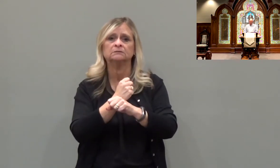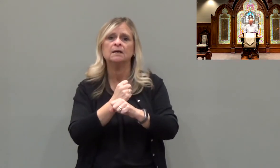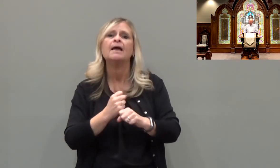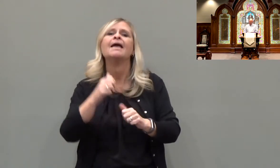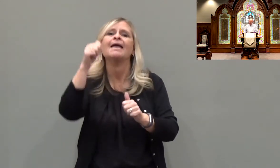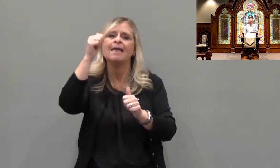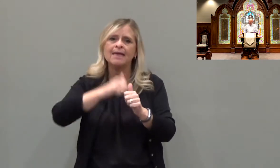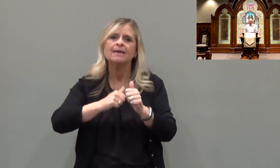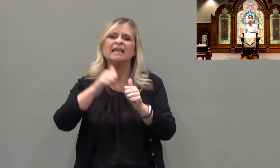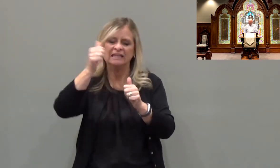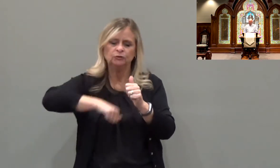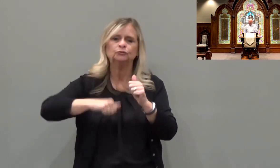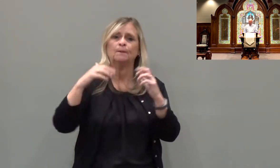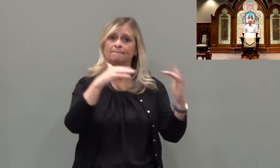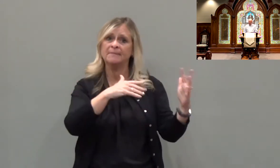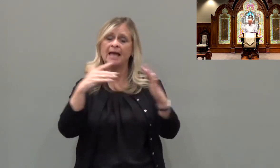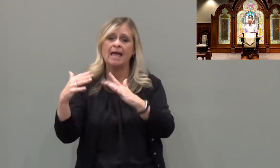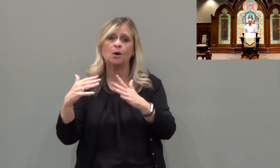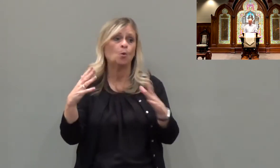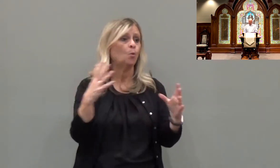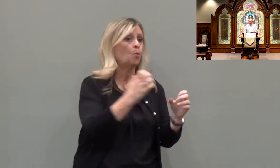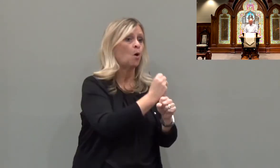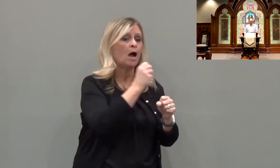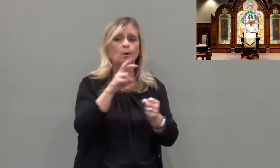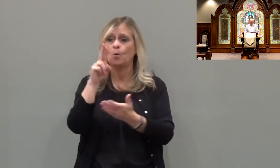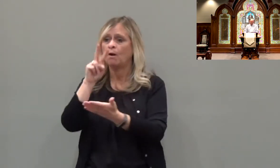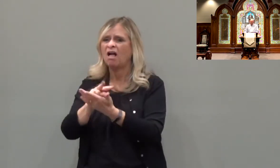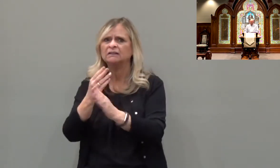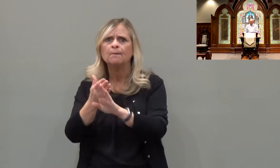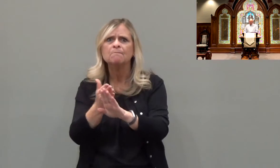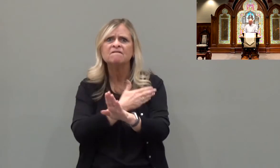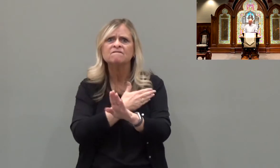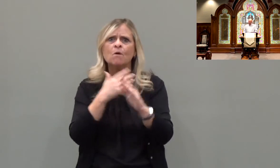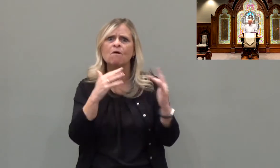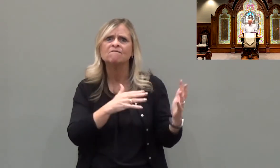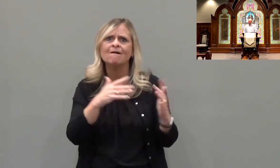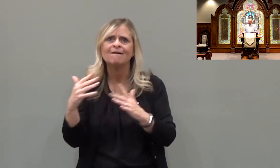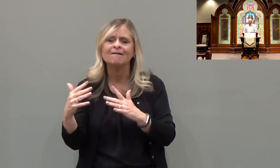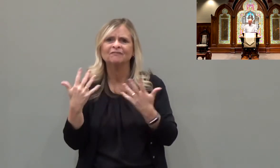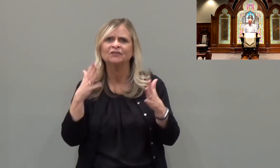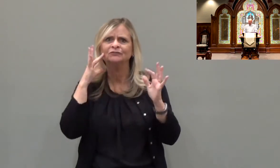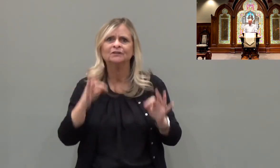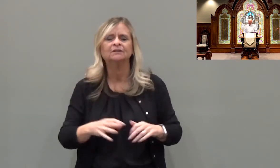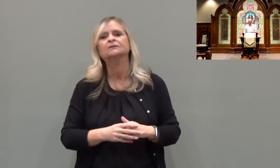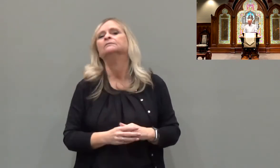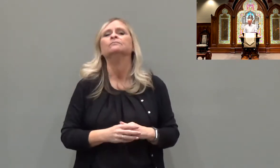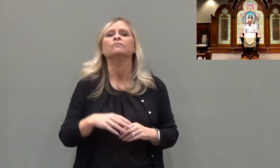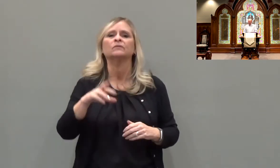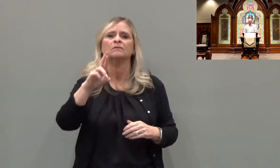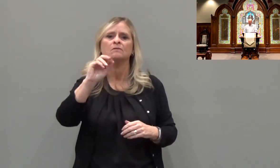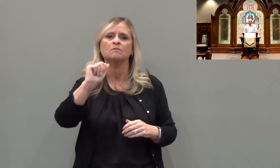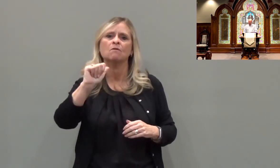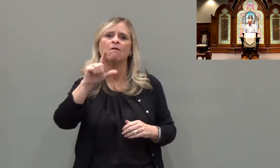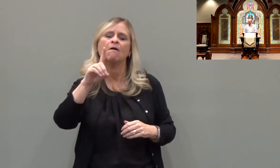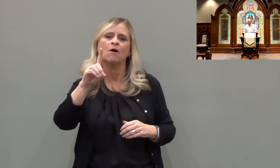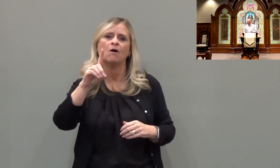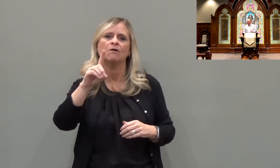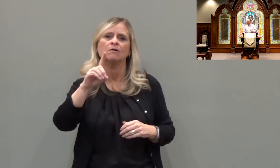or lost before it is fought. Roald Amundsen was the famous explorer who